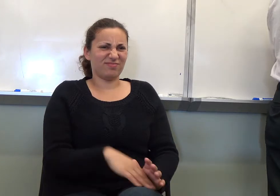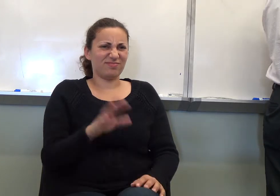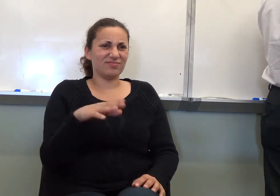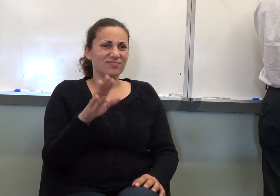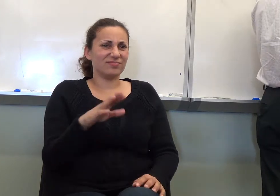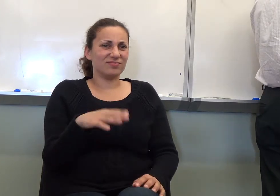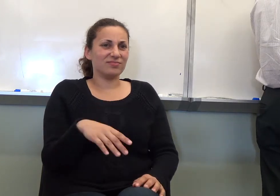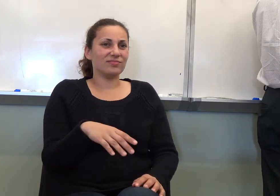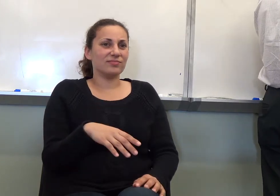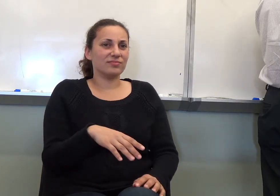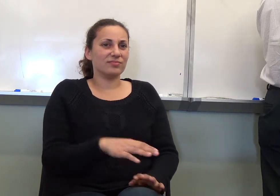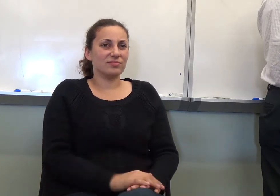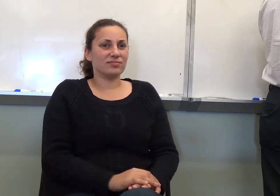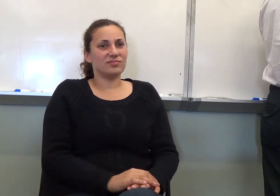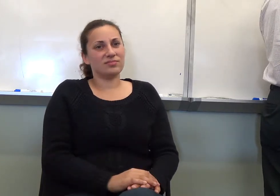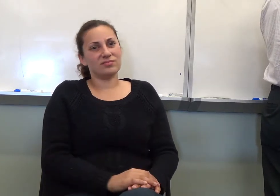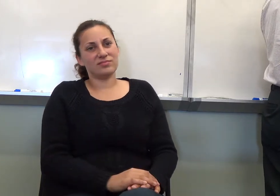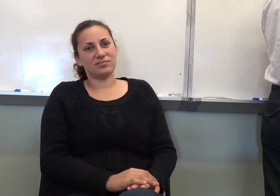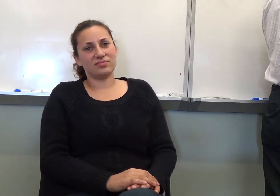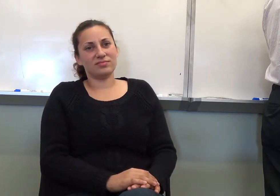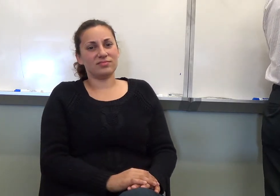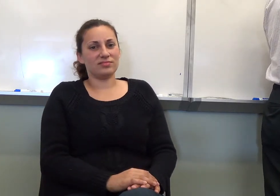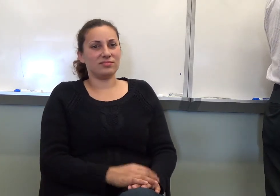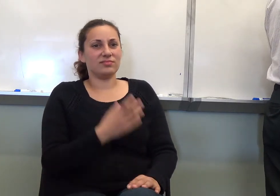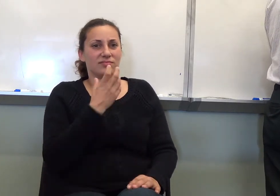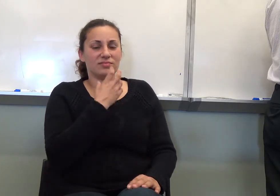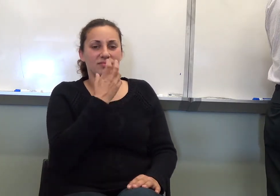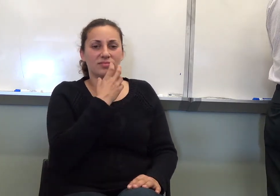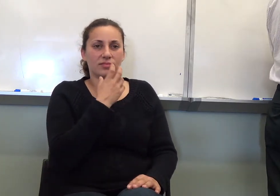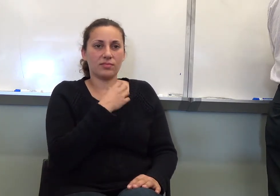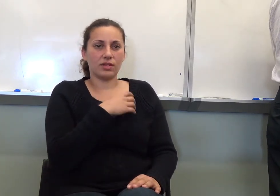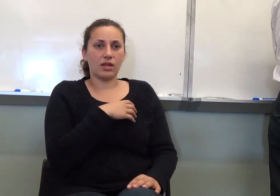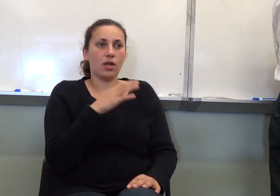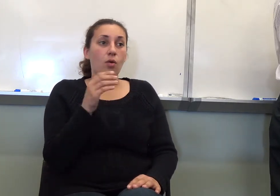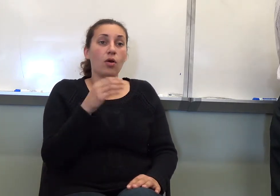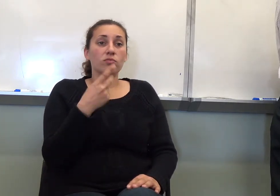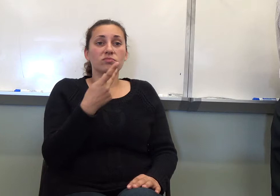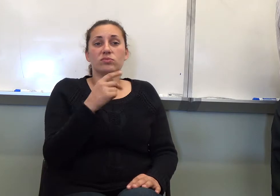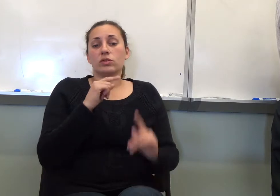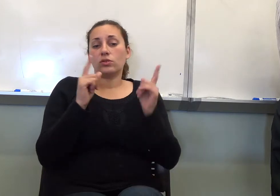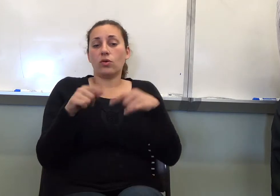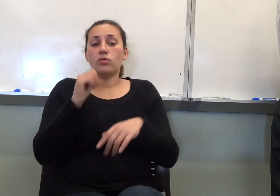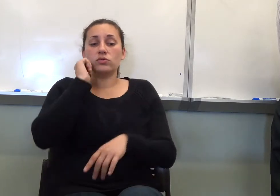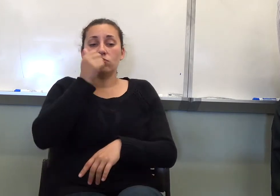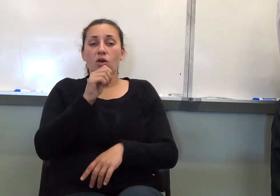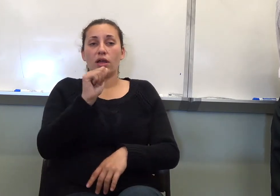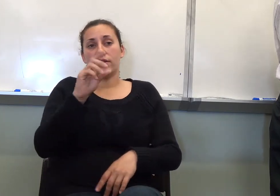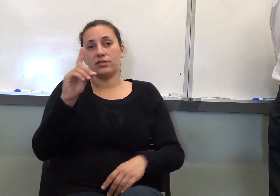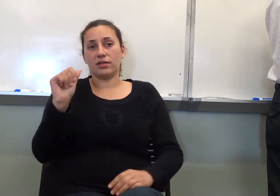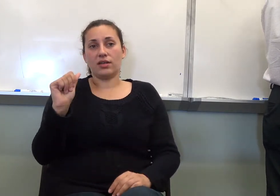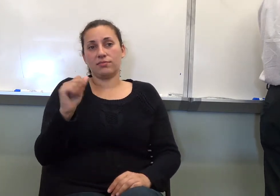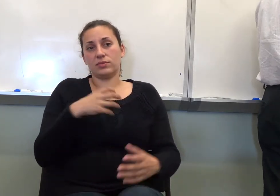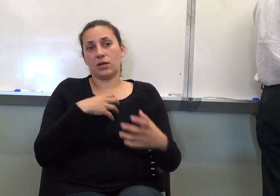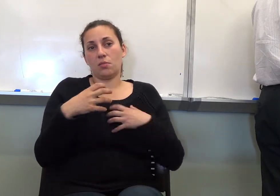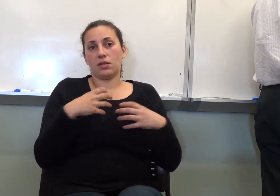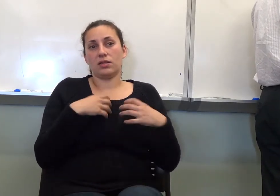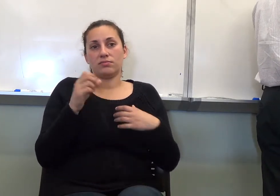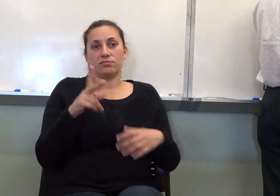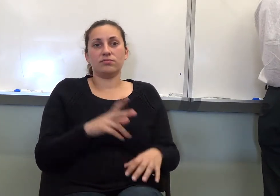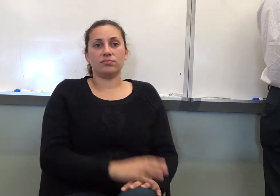Okay, so the list would simply be 4p cubed, put a comma for the list, 9p. Okay? Or if you